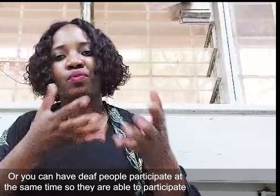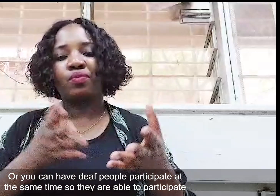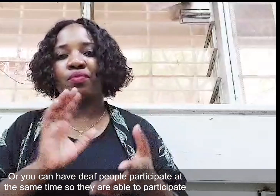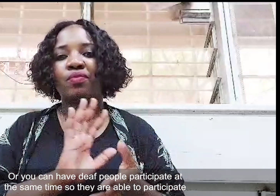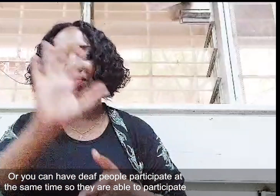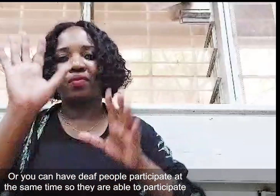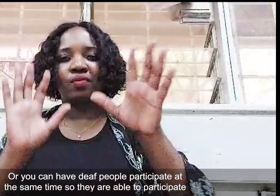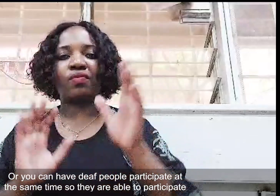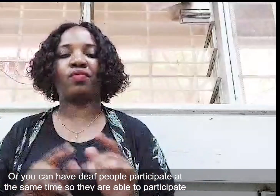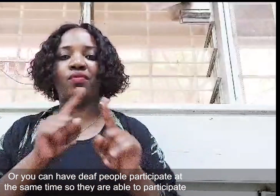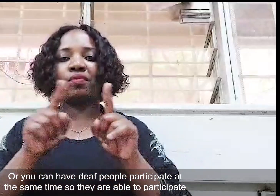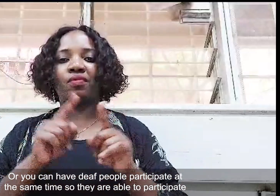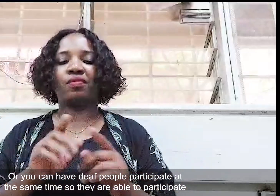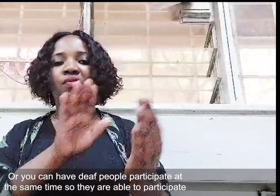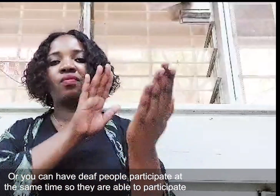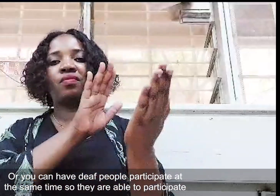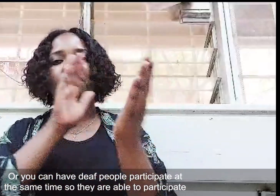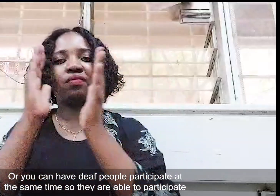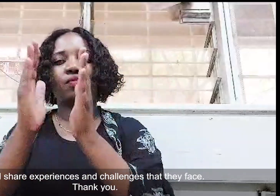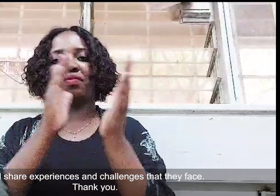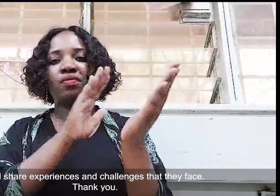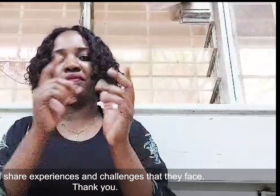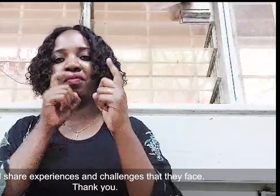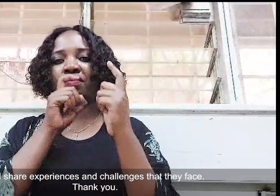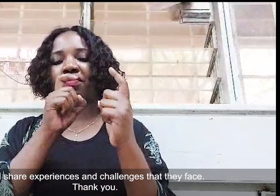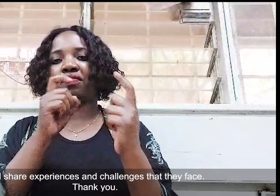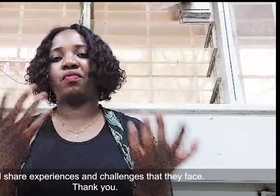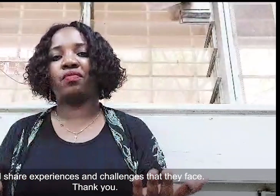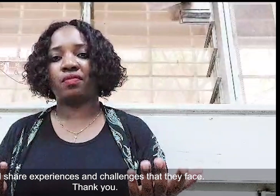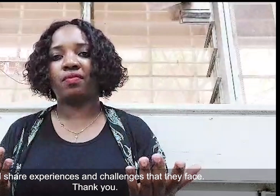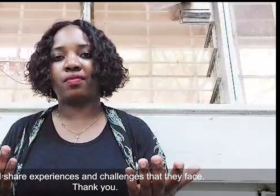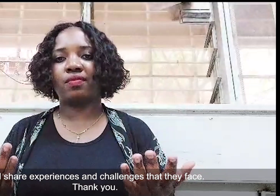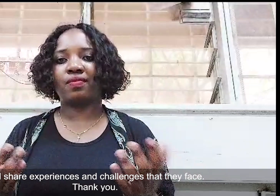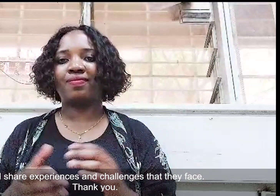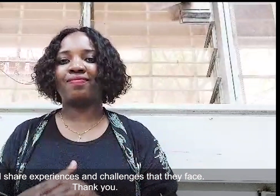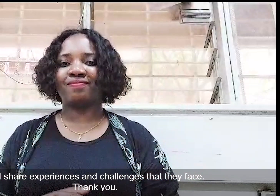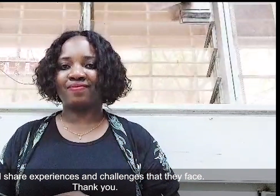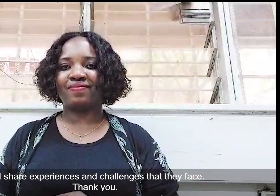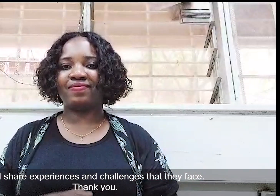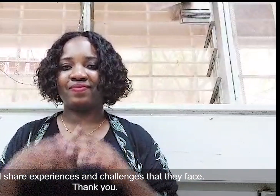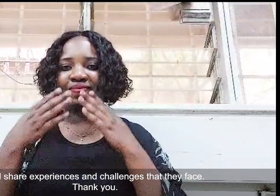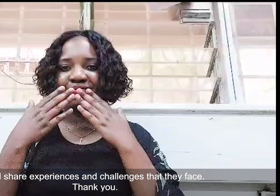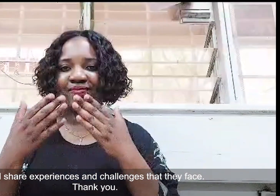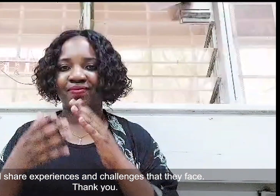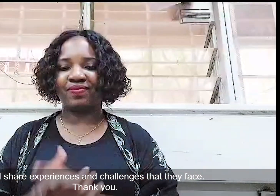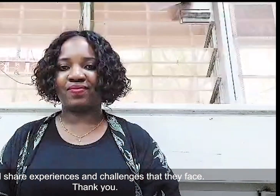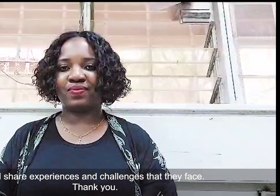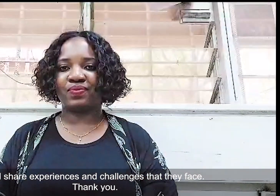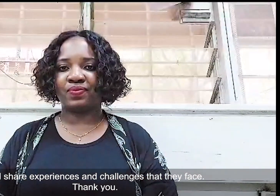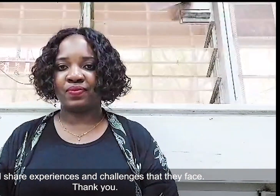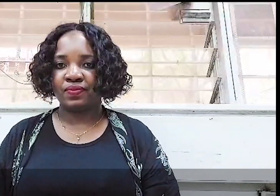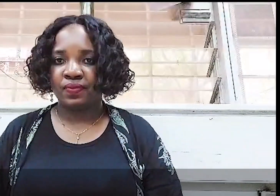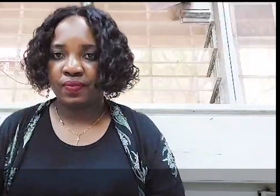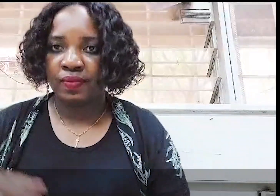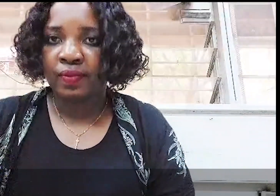time, so that they are able to participate and share experiences and challenges that they face. Thank you.